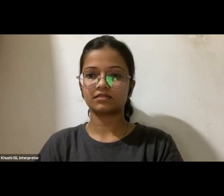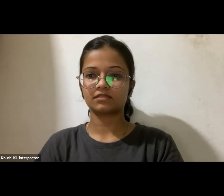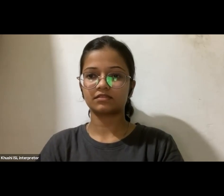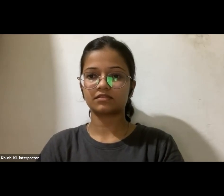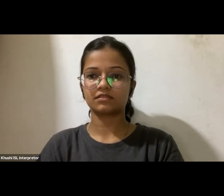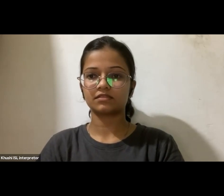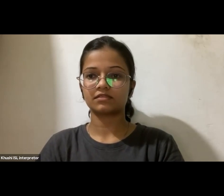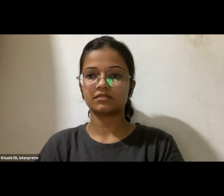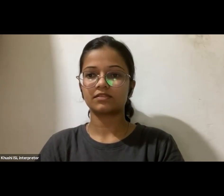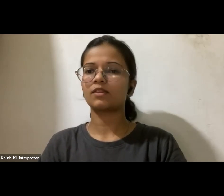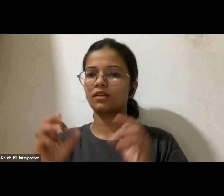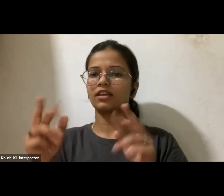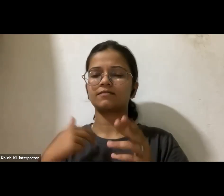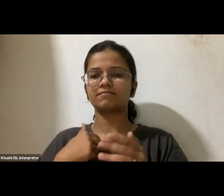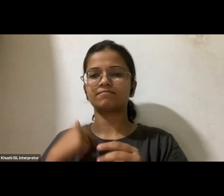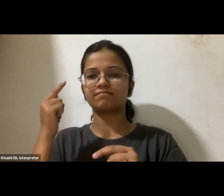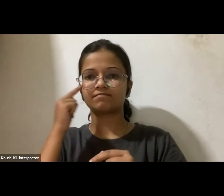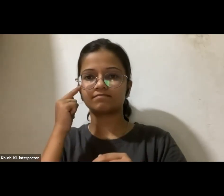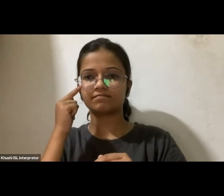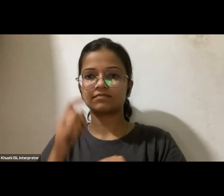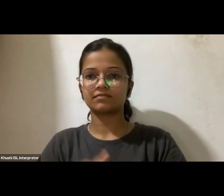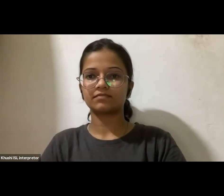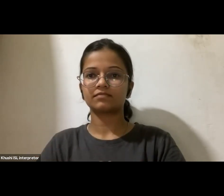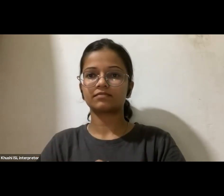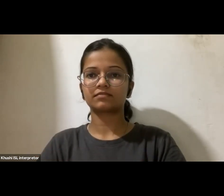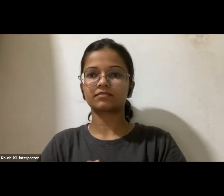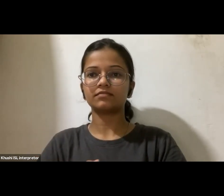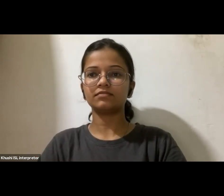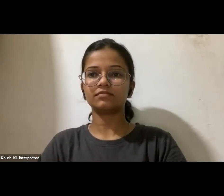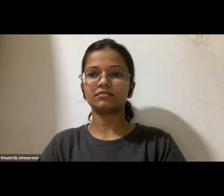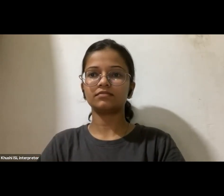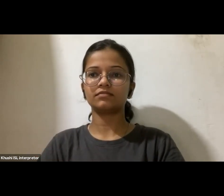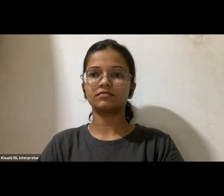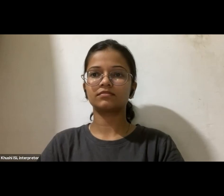Okay, I think um,